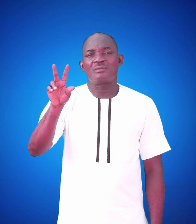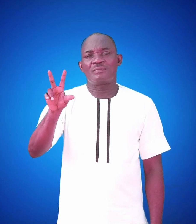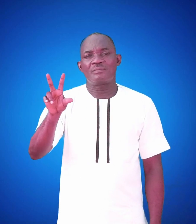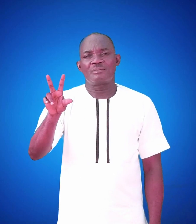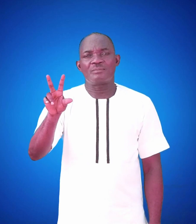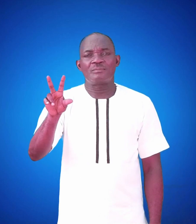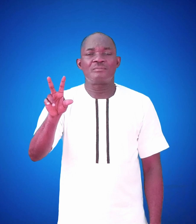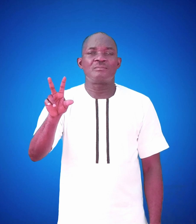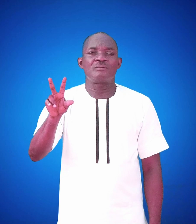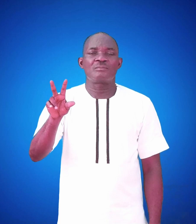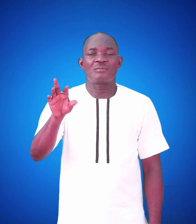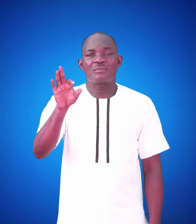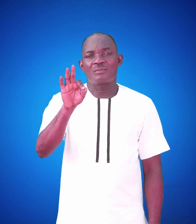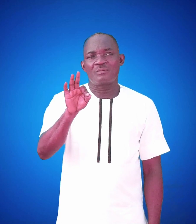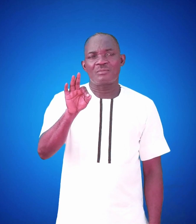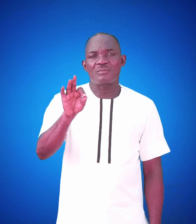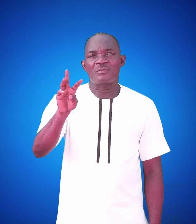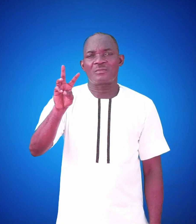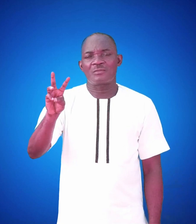0303